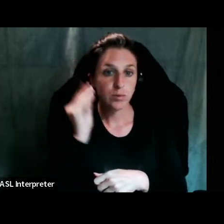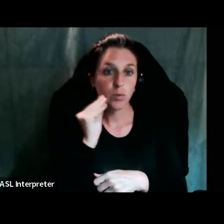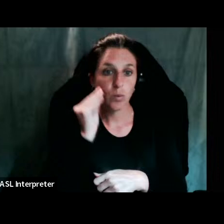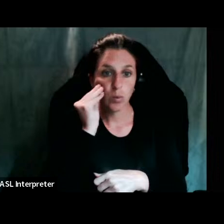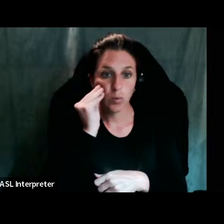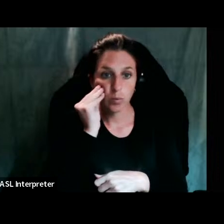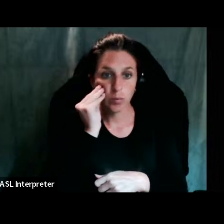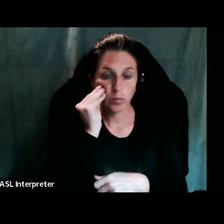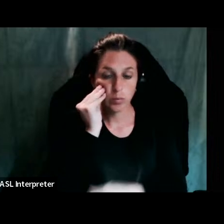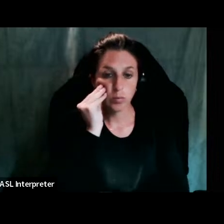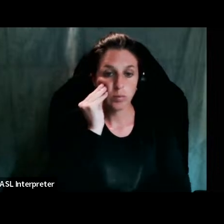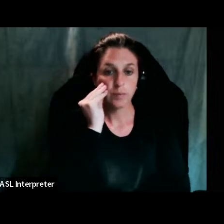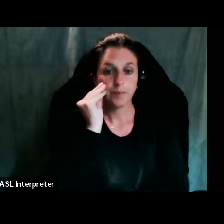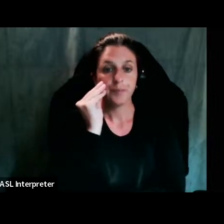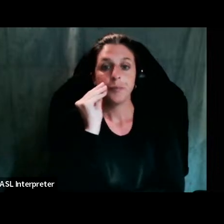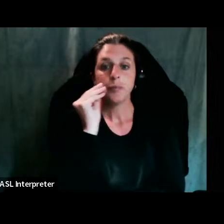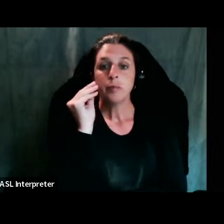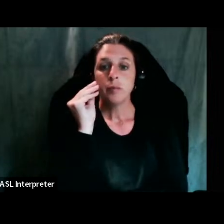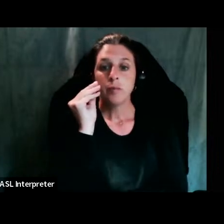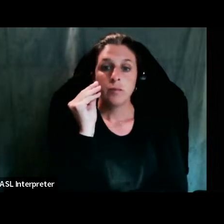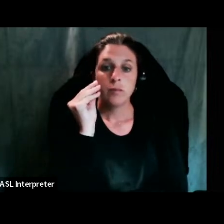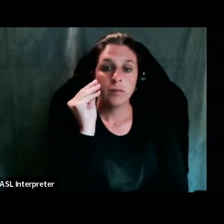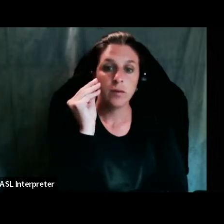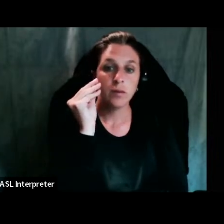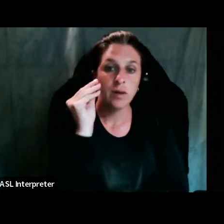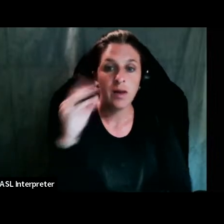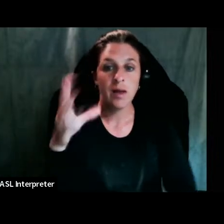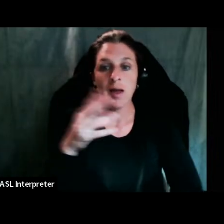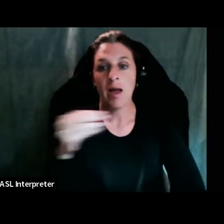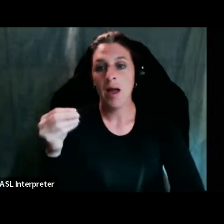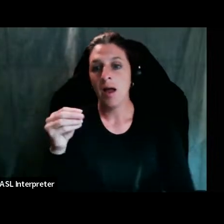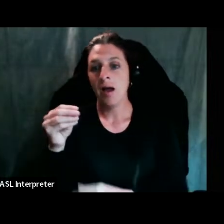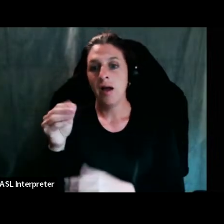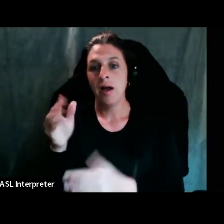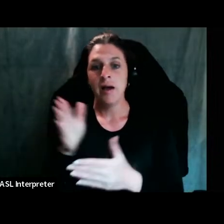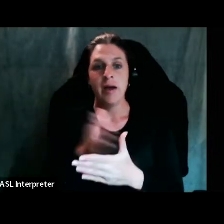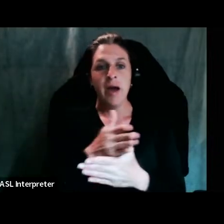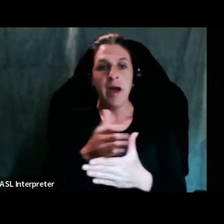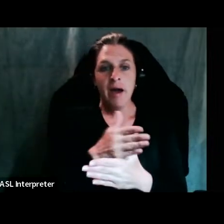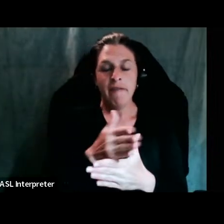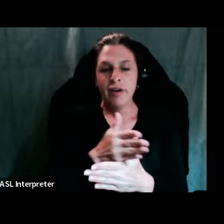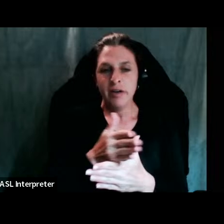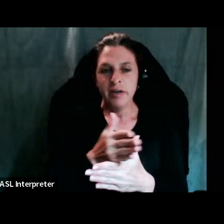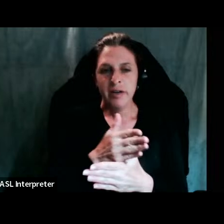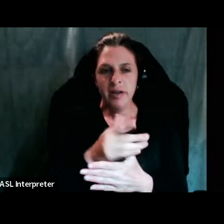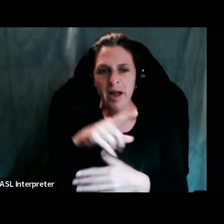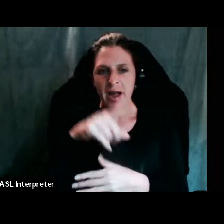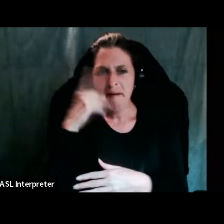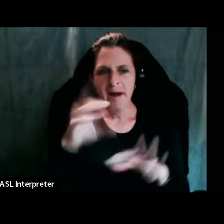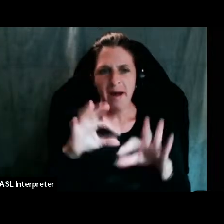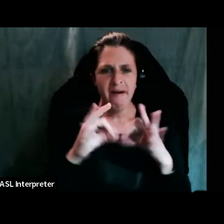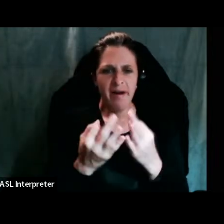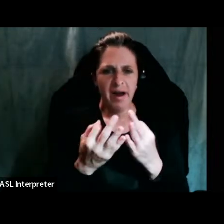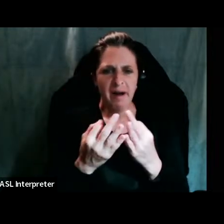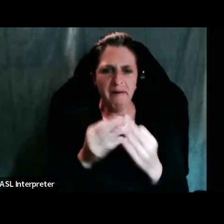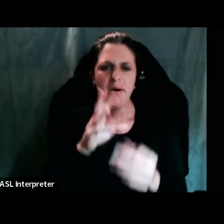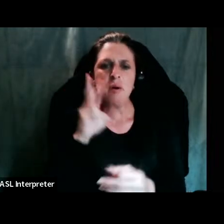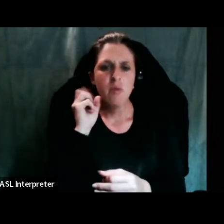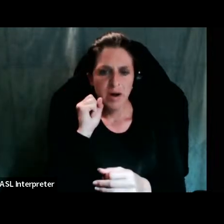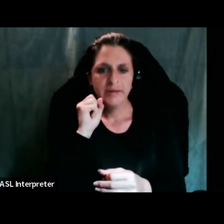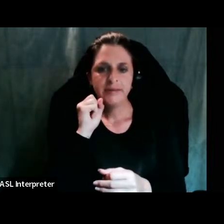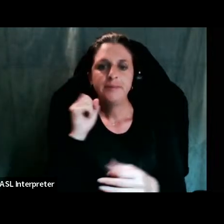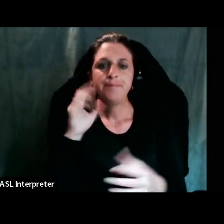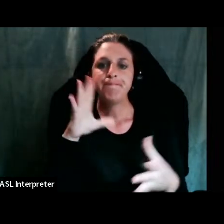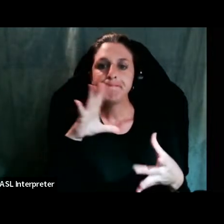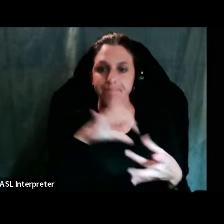And the average Black family was intact before the